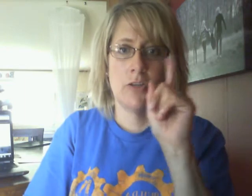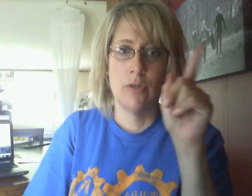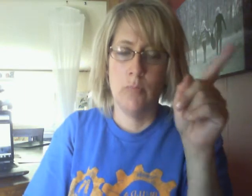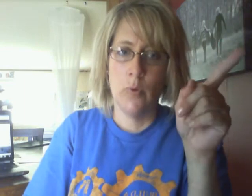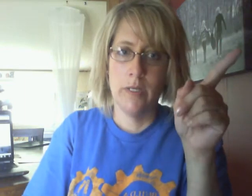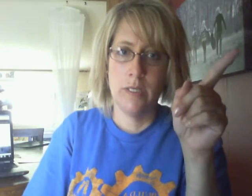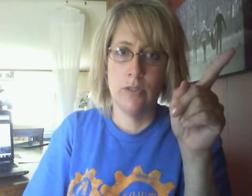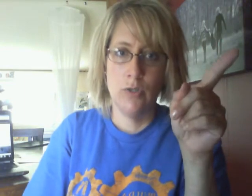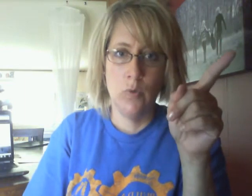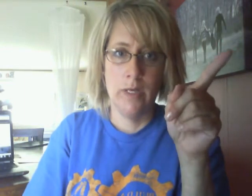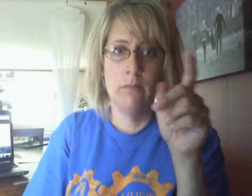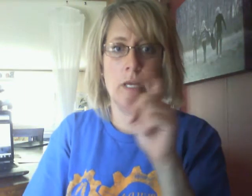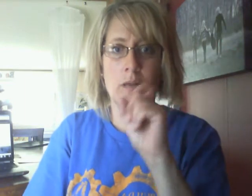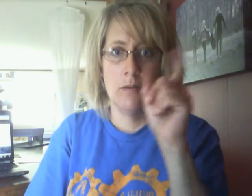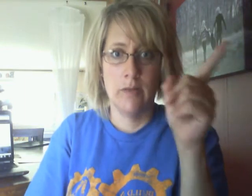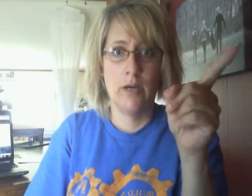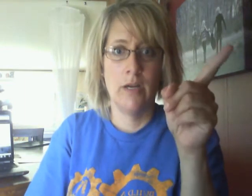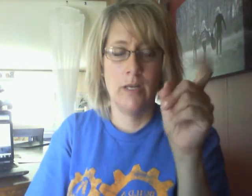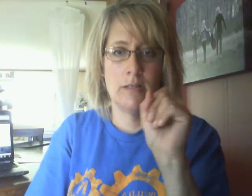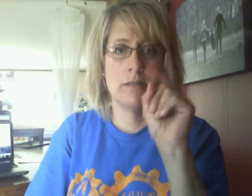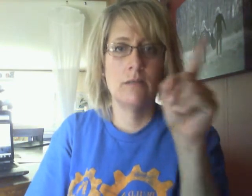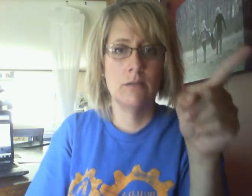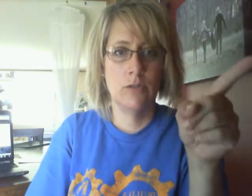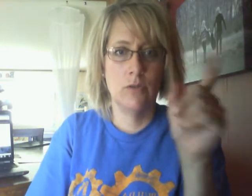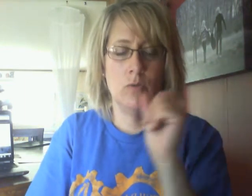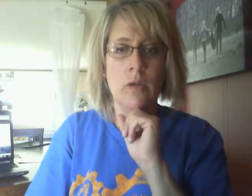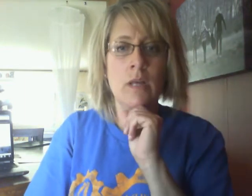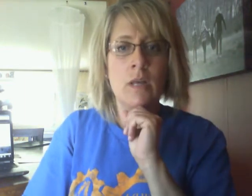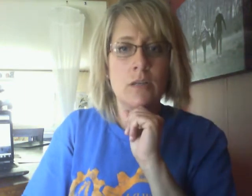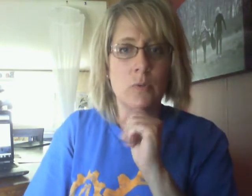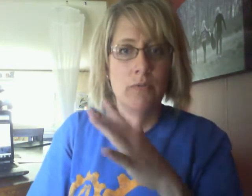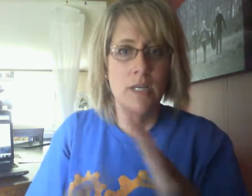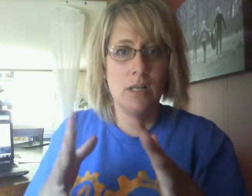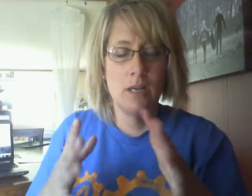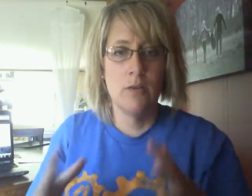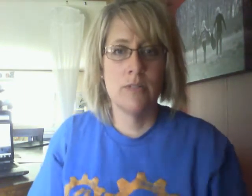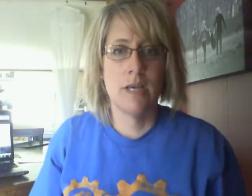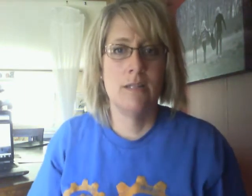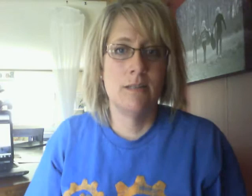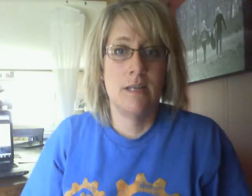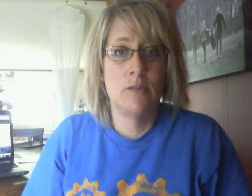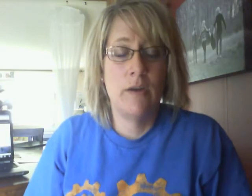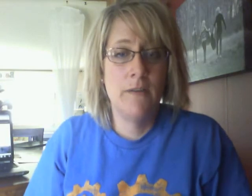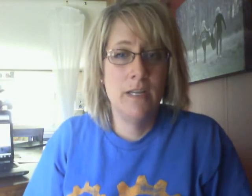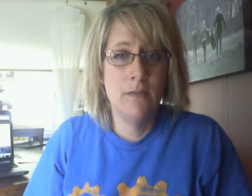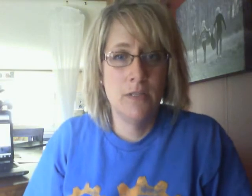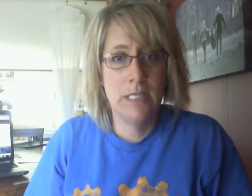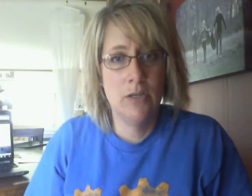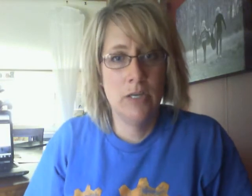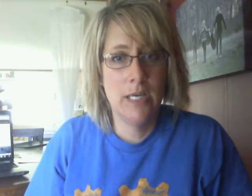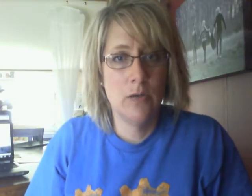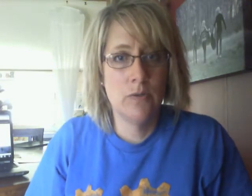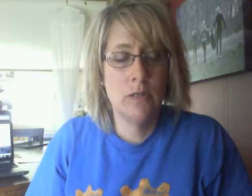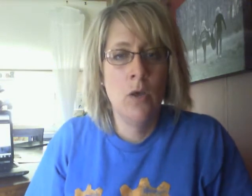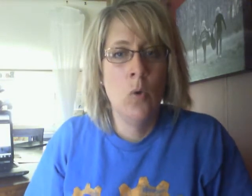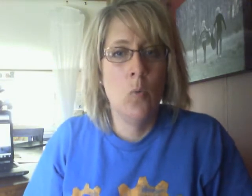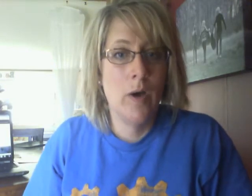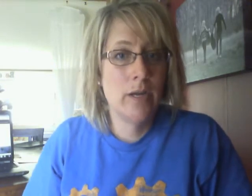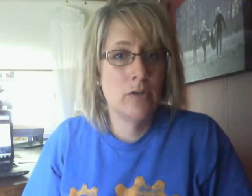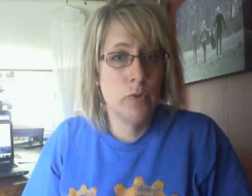actually pointing to it, meaning there it is too. So we've done a lot of those kinds of signs. So I find that if you tell your kiddos why you're doing